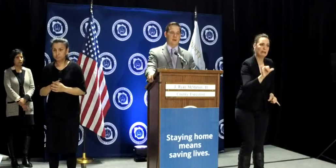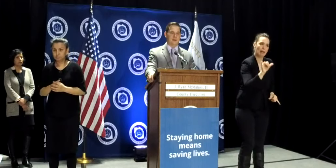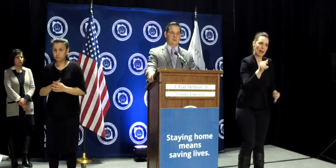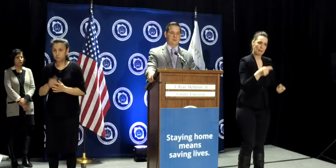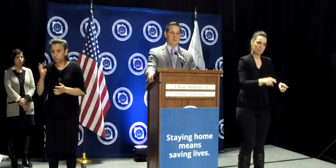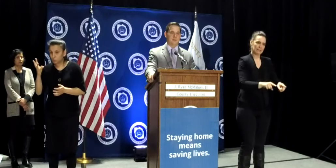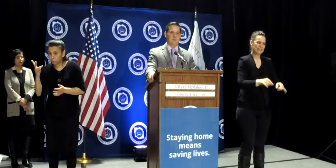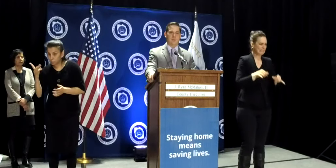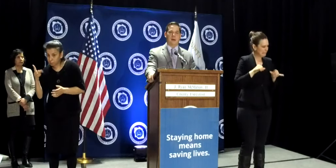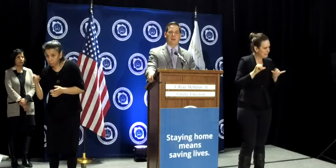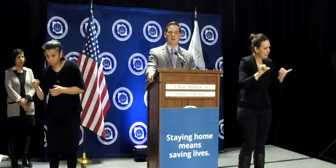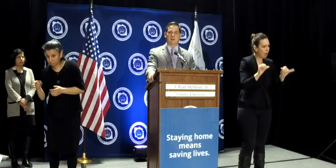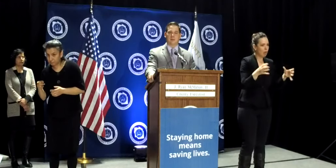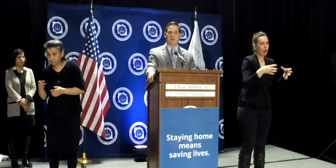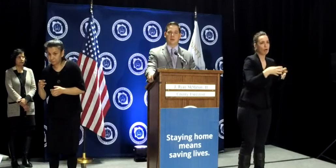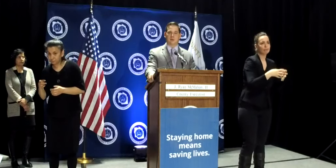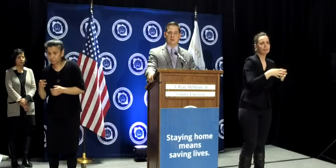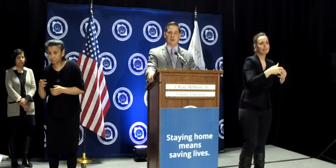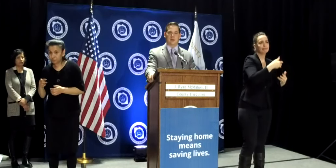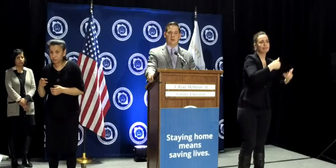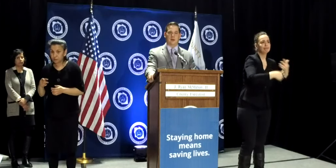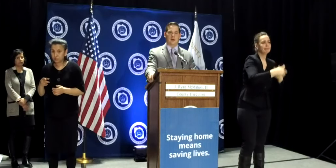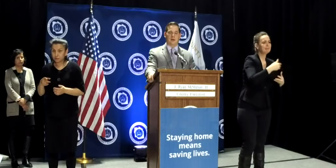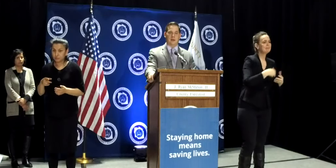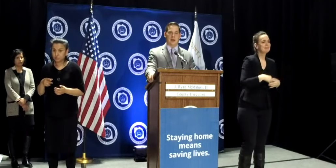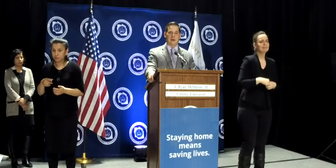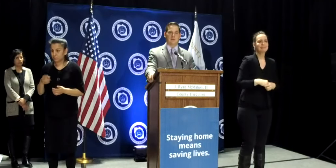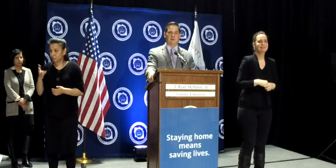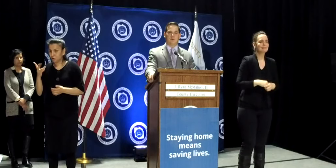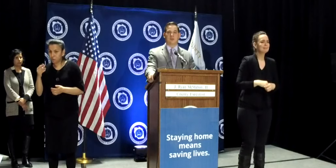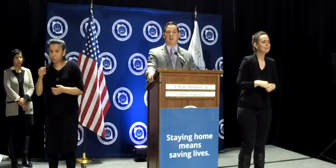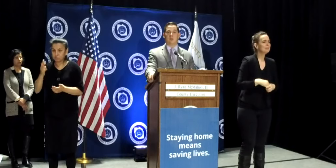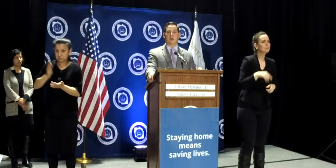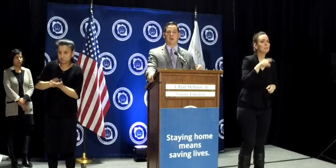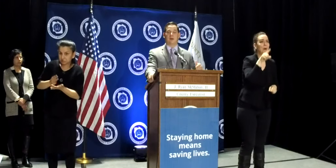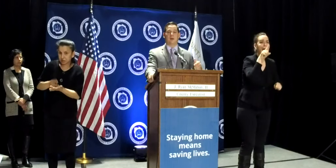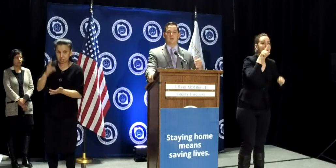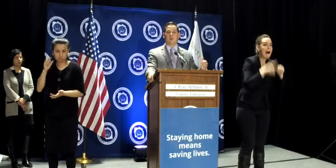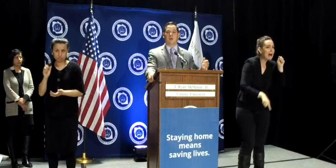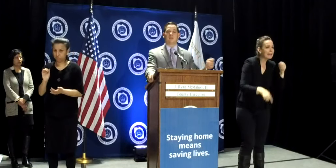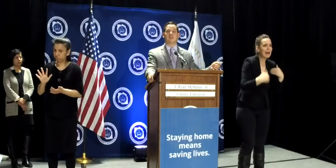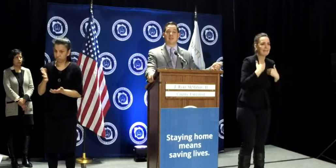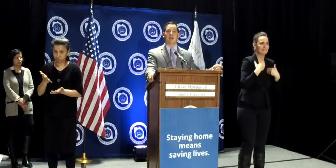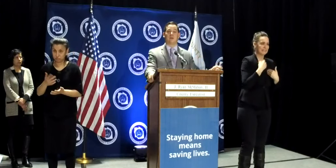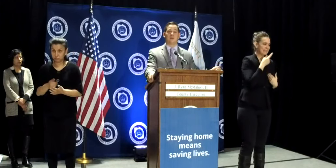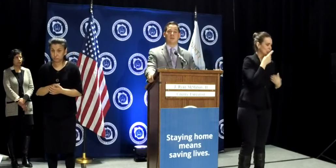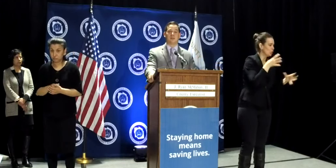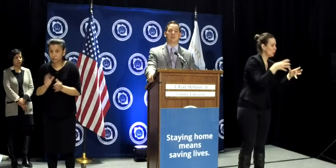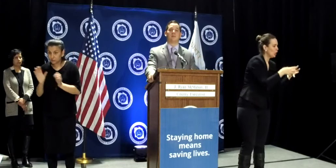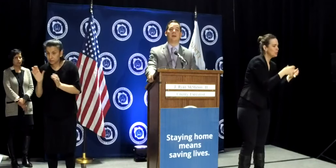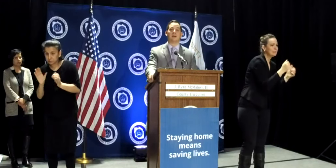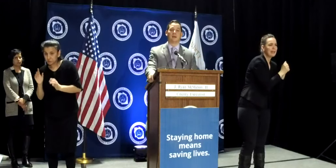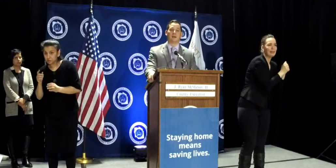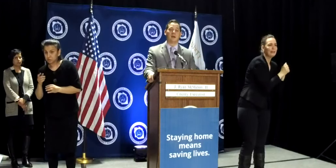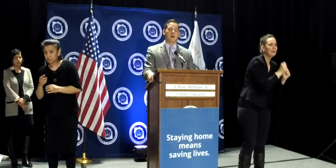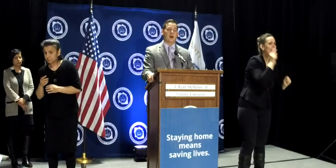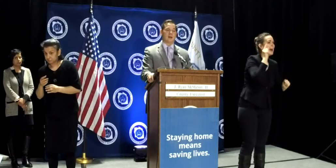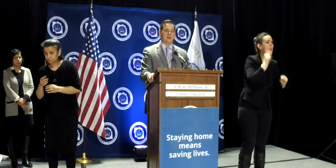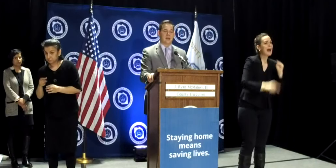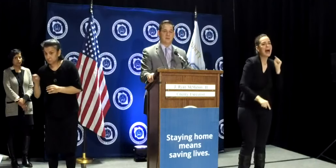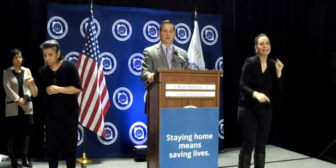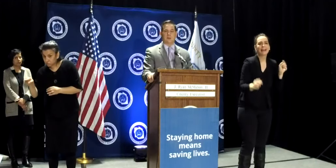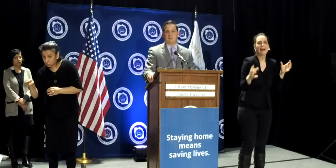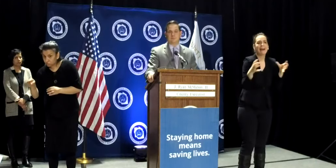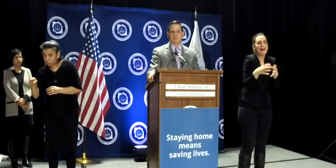have the potluck type dinners that you had, even if you're celebrating someone else's sacrifice that they're making.